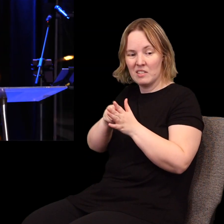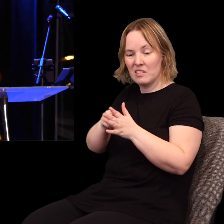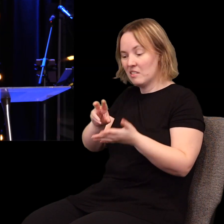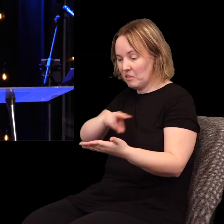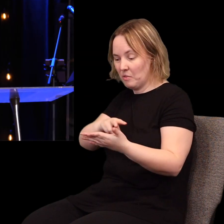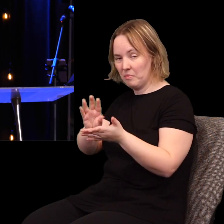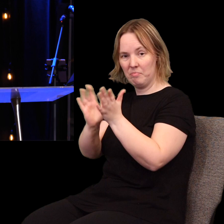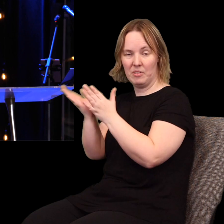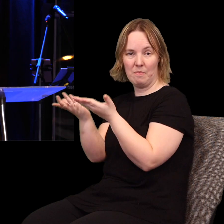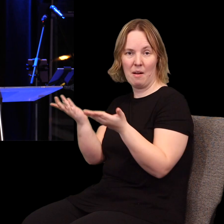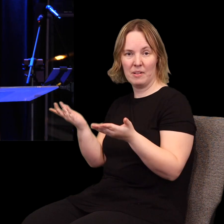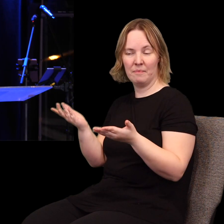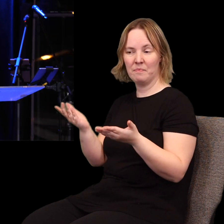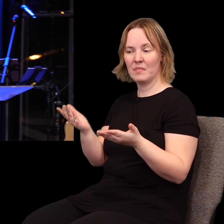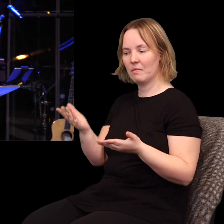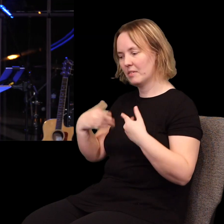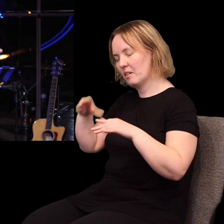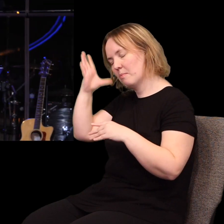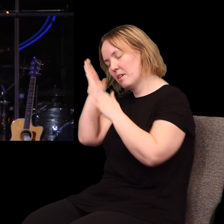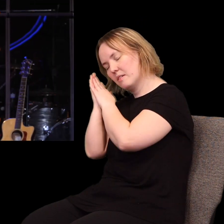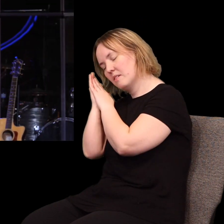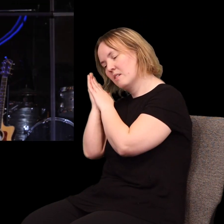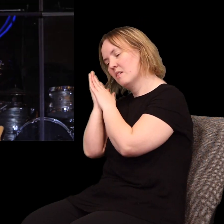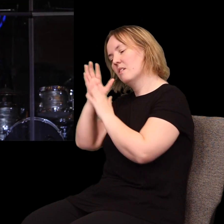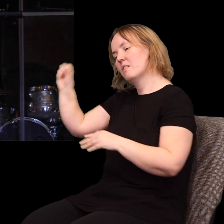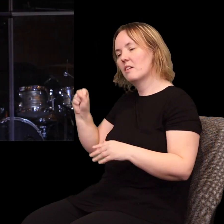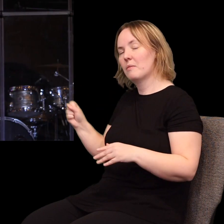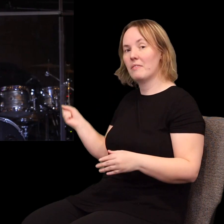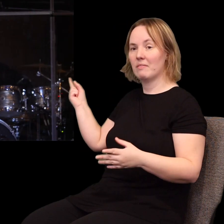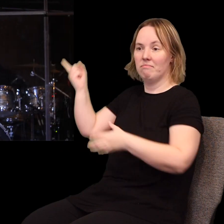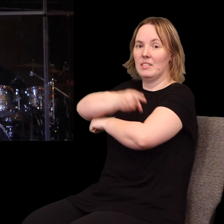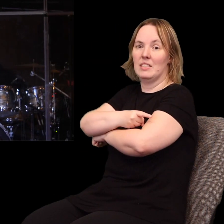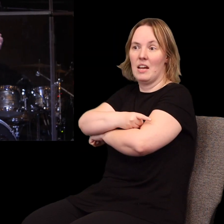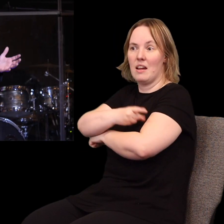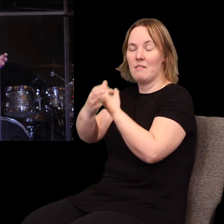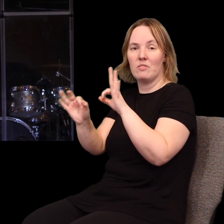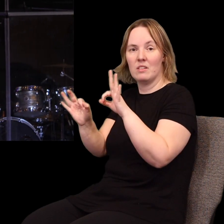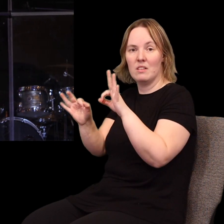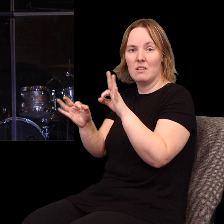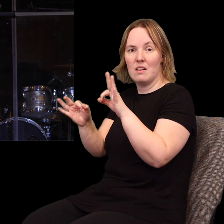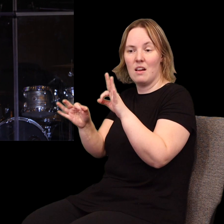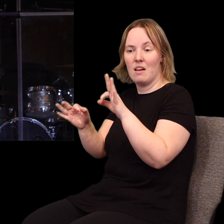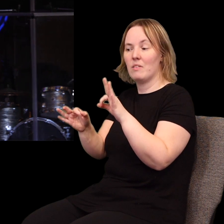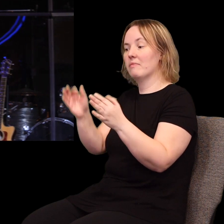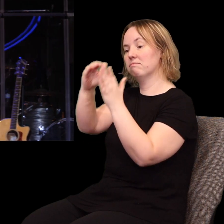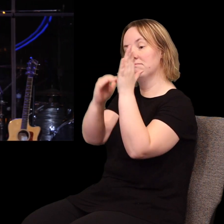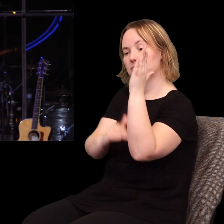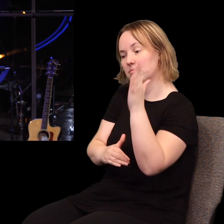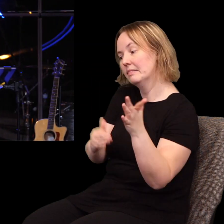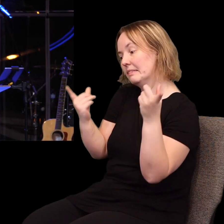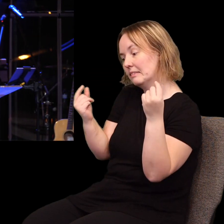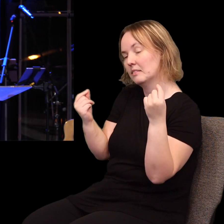read a chapter of the Bible or something. We go to bed, go through the week. Saturday comes, we got a day off, we got a whole list of chores we have to do.